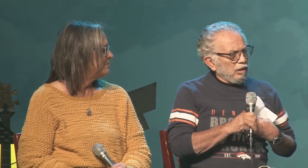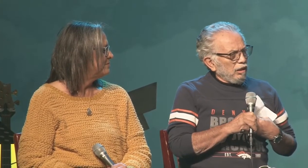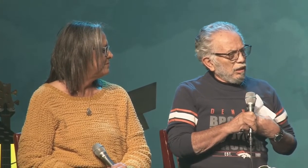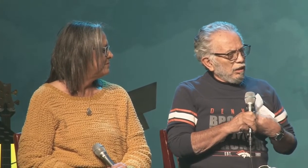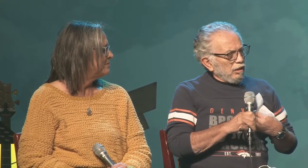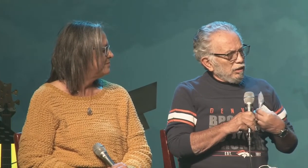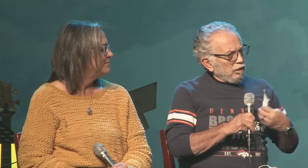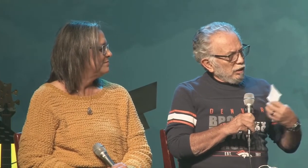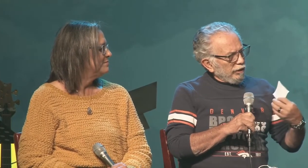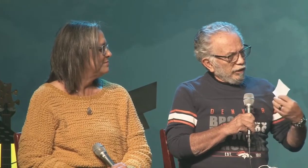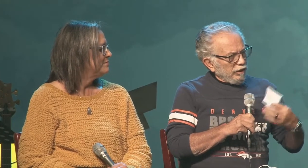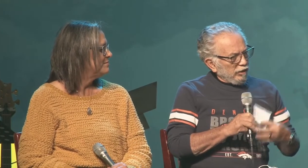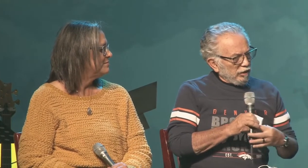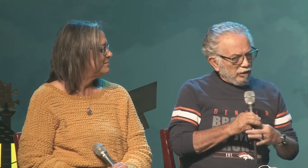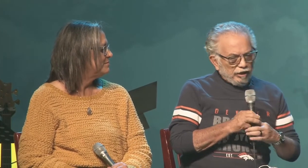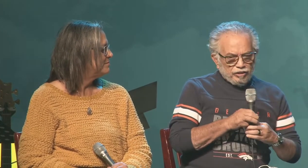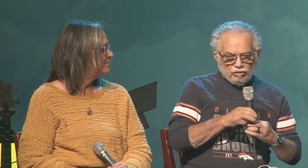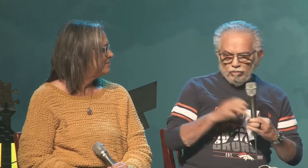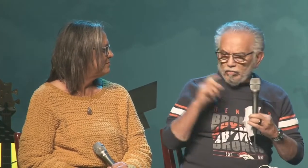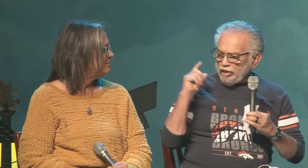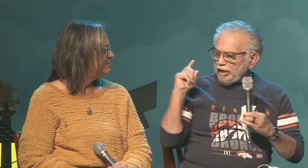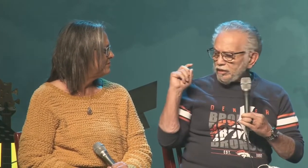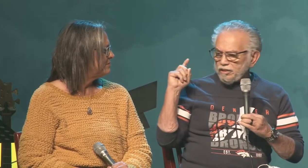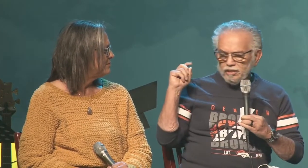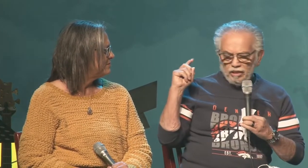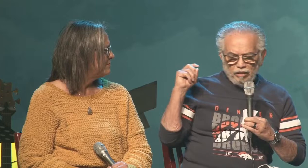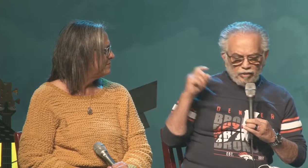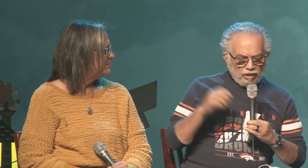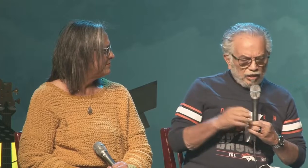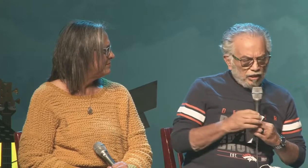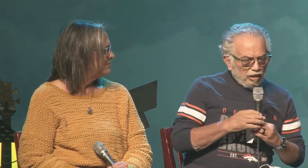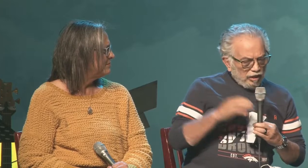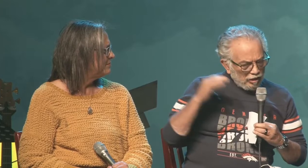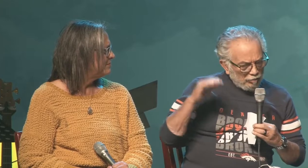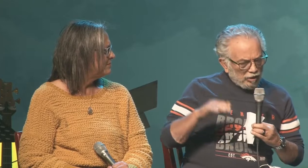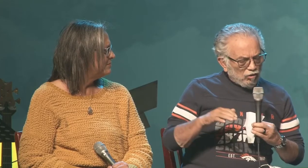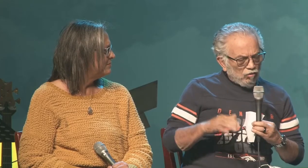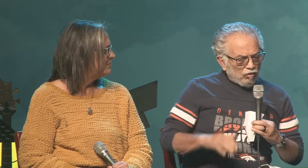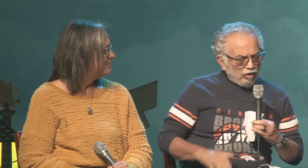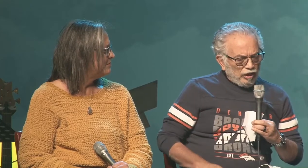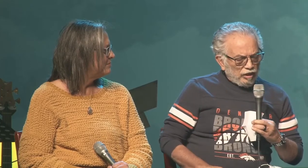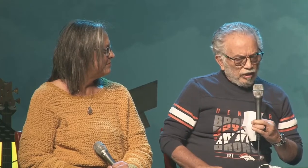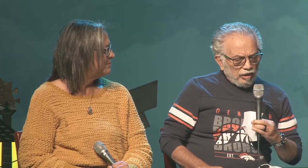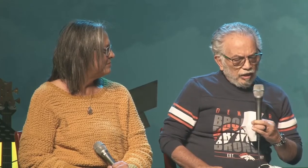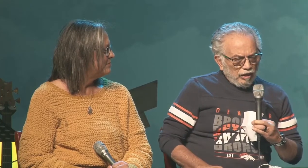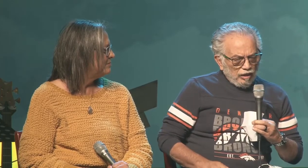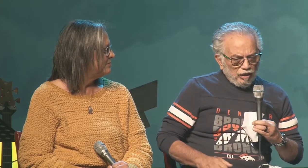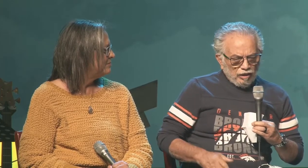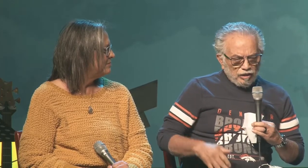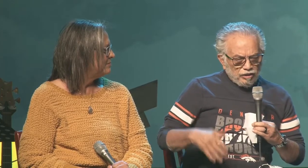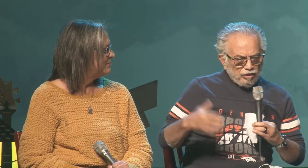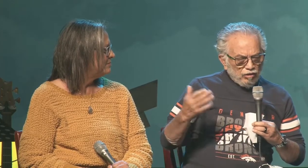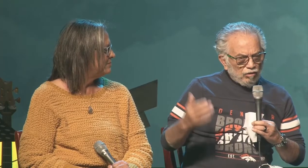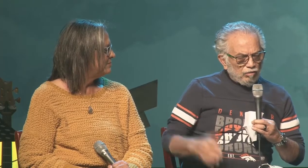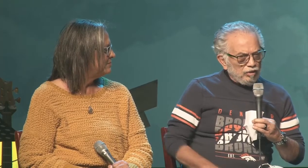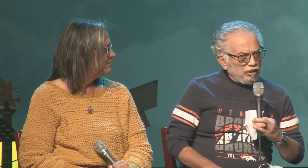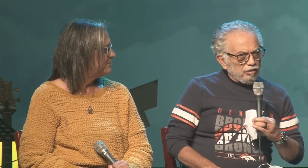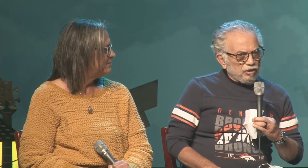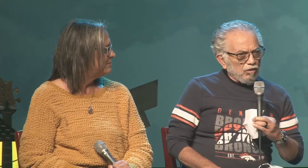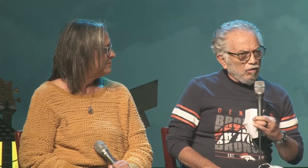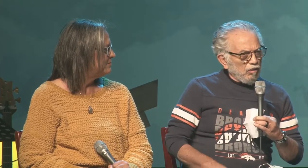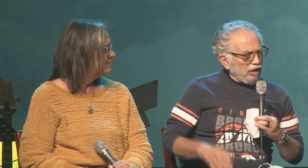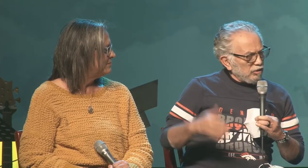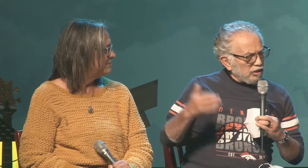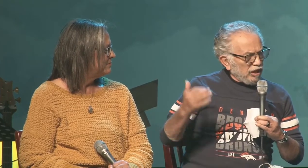heart. And I just went like this to him, and he bent over, and I said,